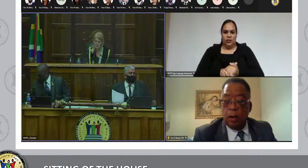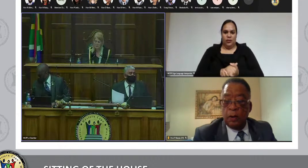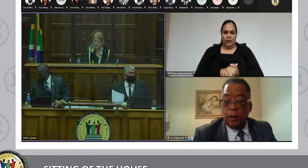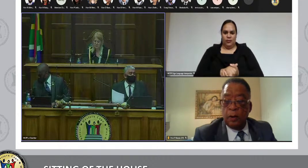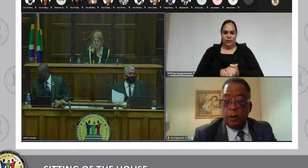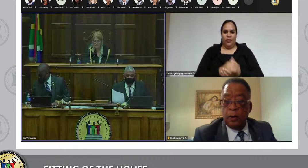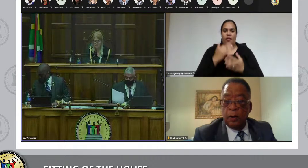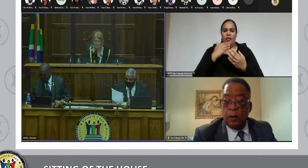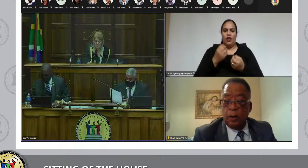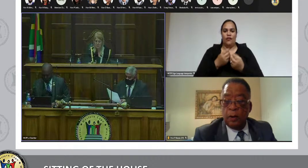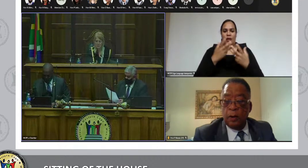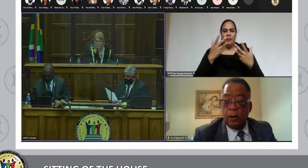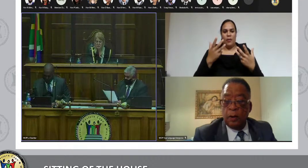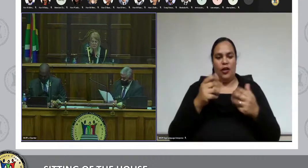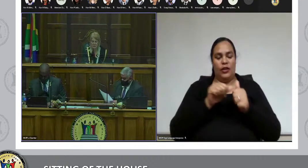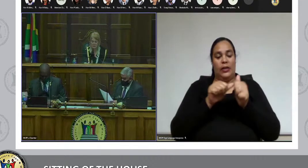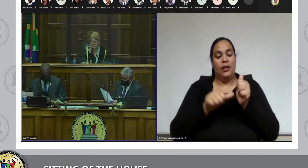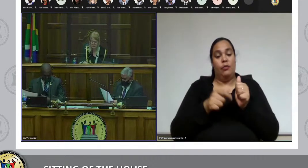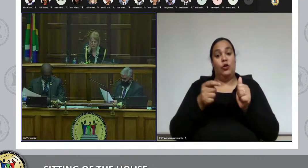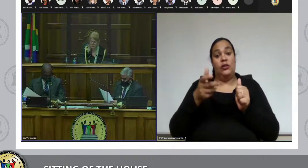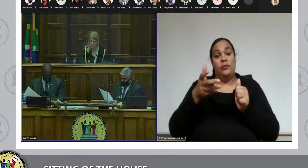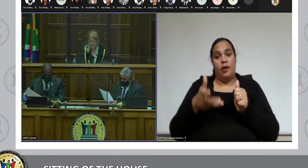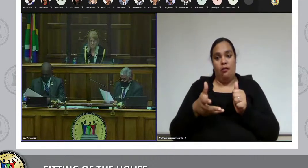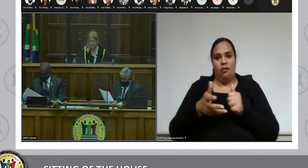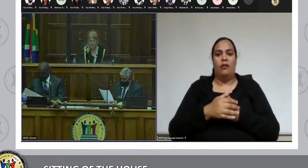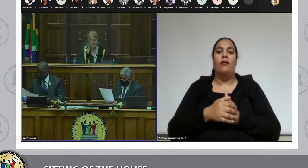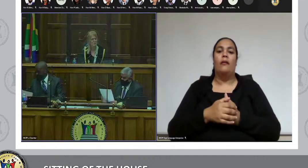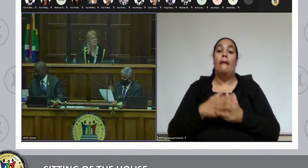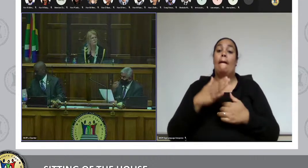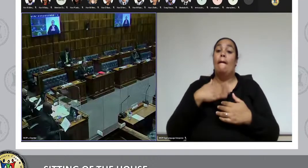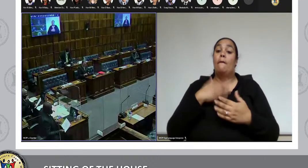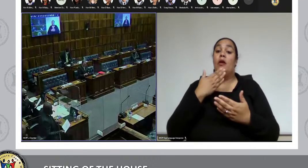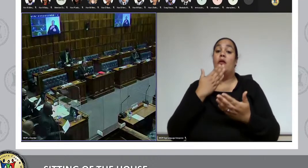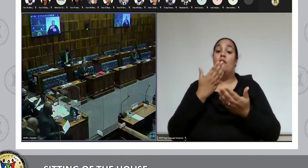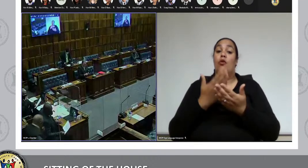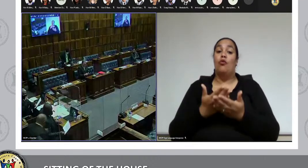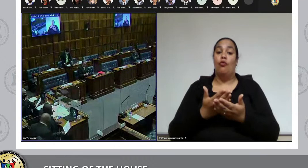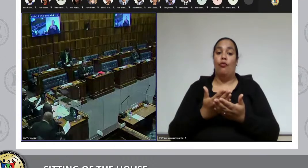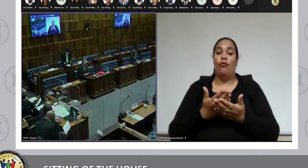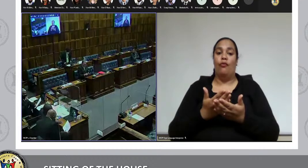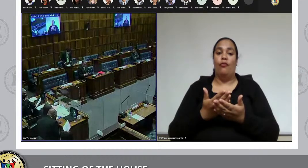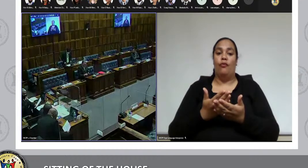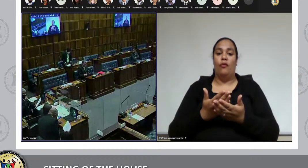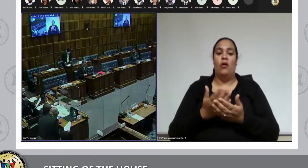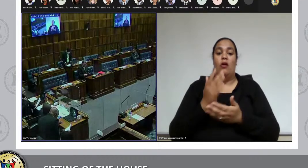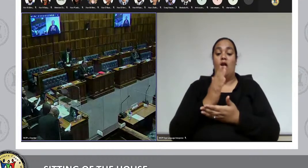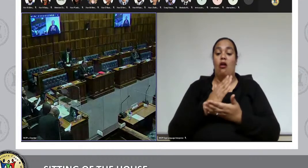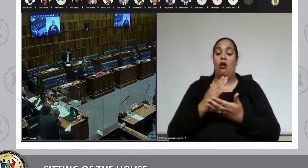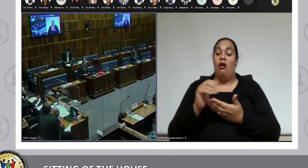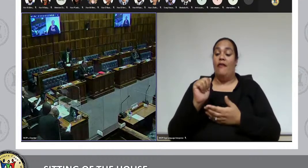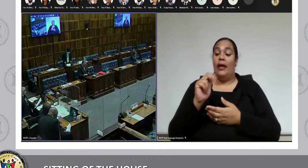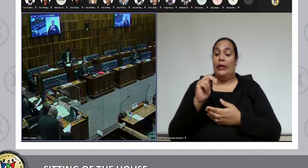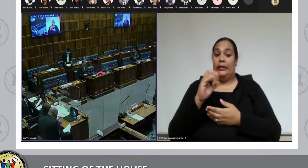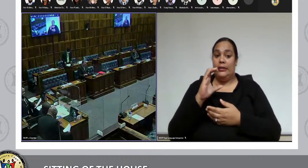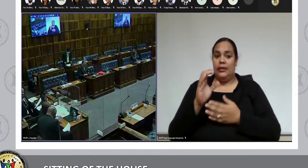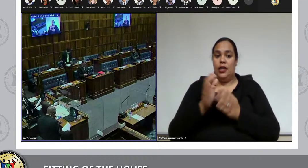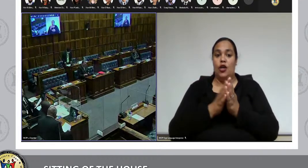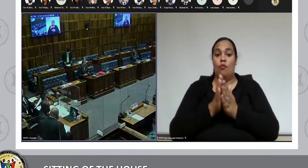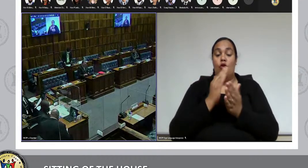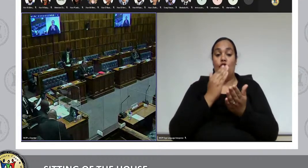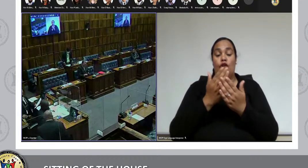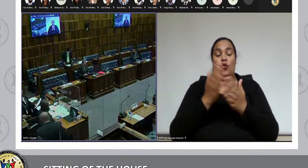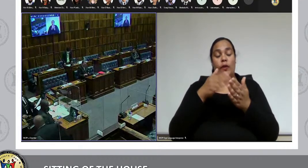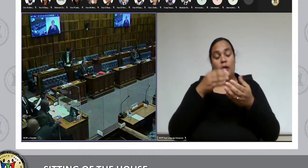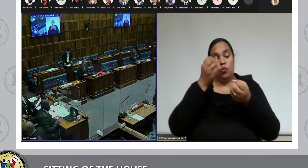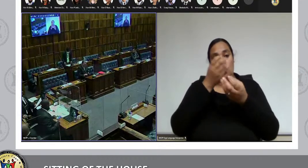Thank you very much, Deputy Speaker. I move on behalf of the ANC a motion without